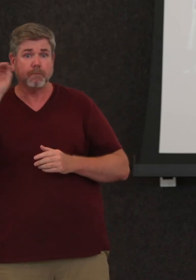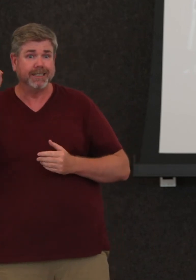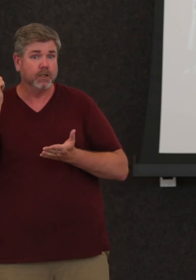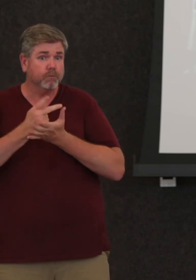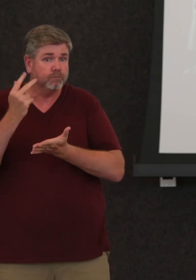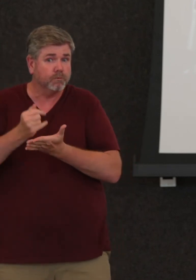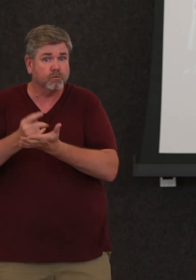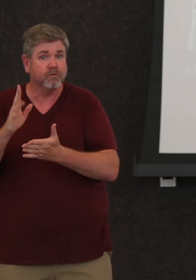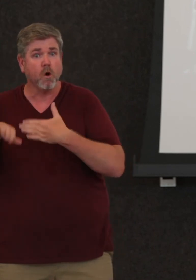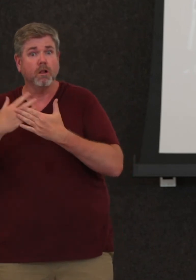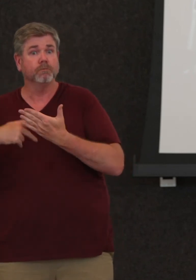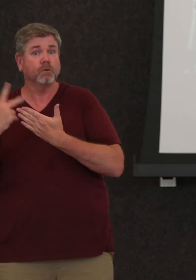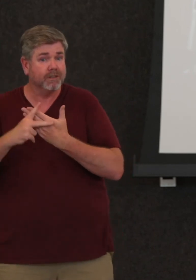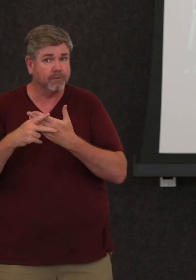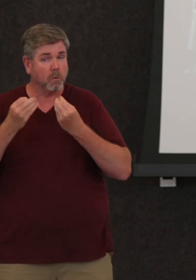in the county?